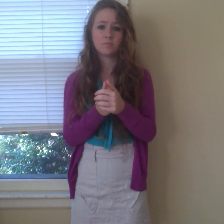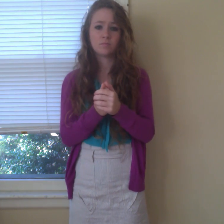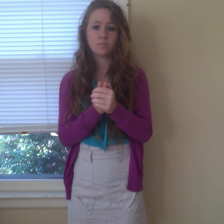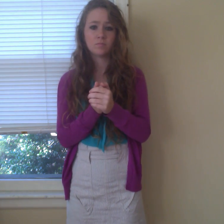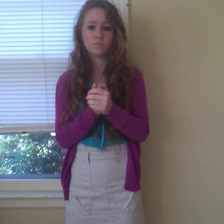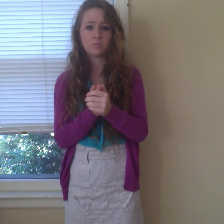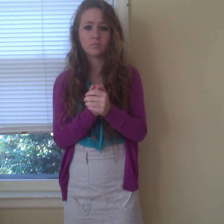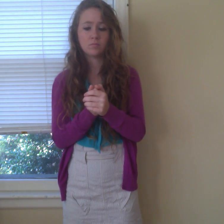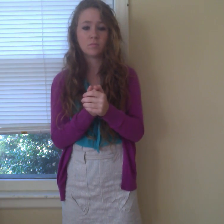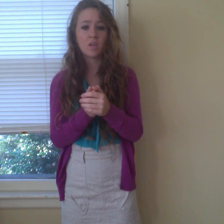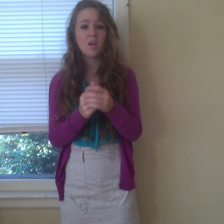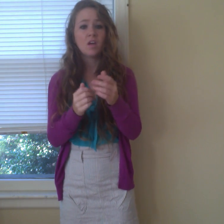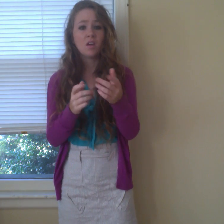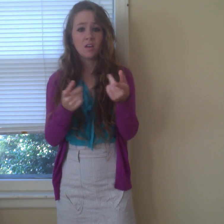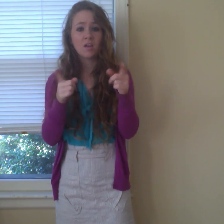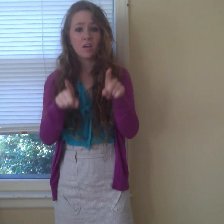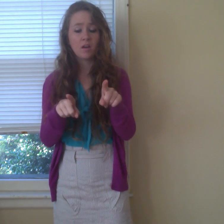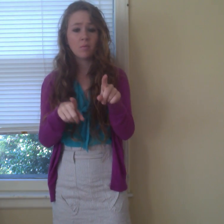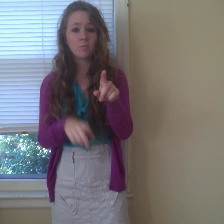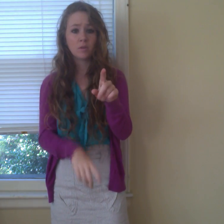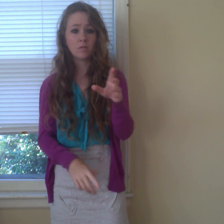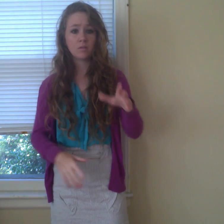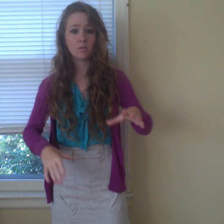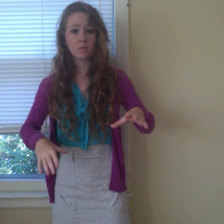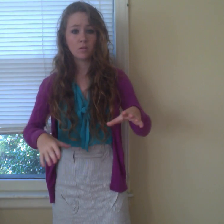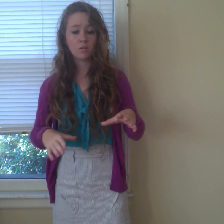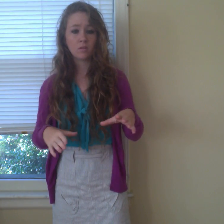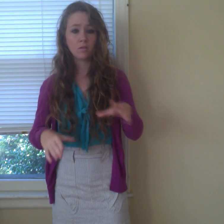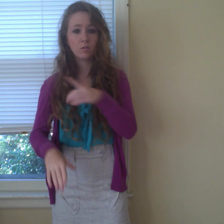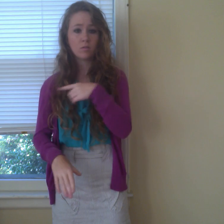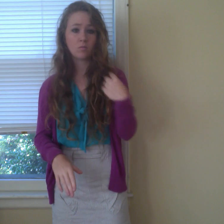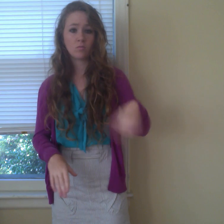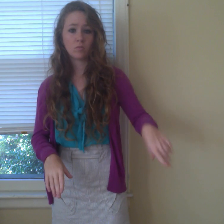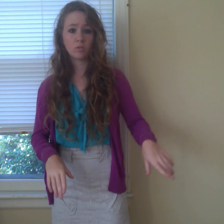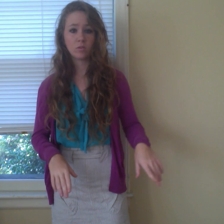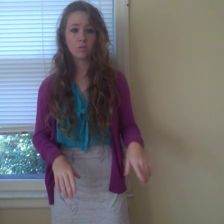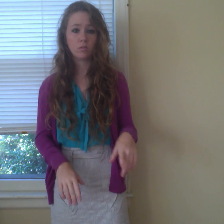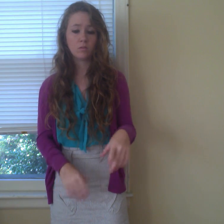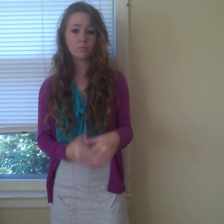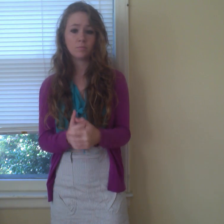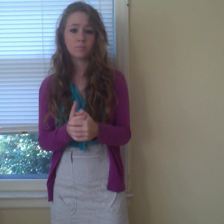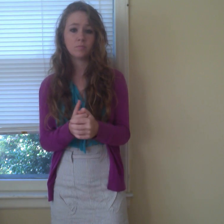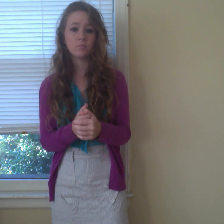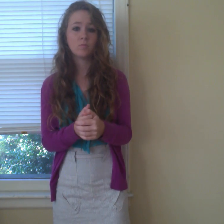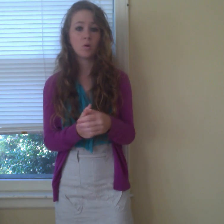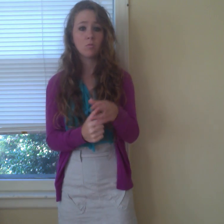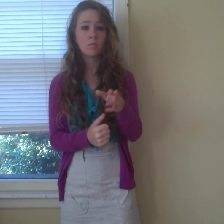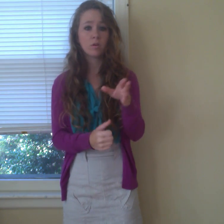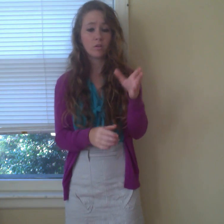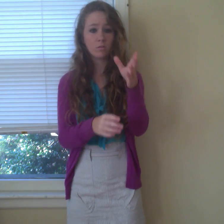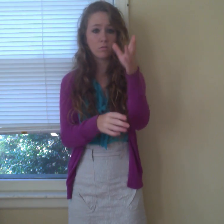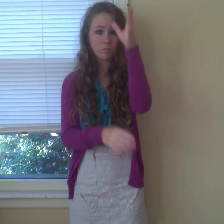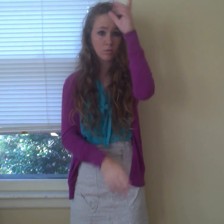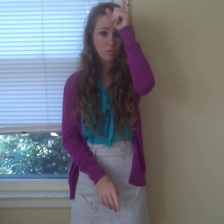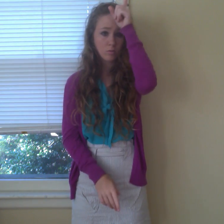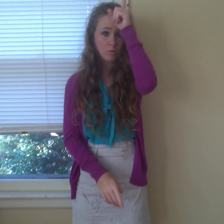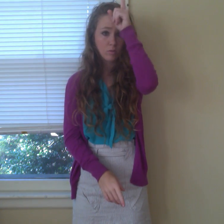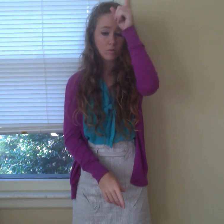what happened in Russia that led to Lenin taking total power, and in Germany where Hitler's brown shirts created the chaos that brought him to